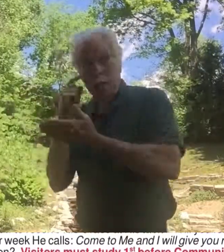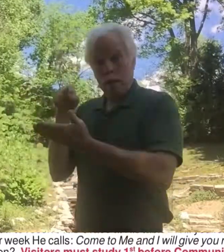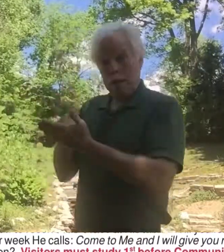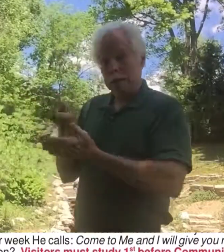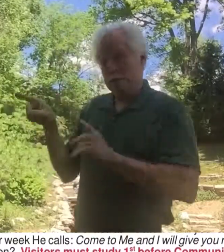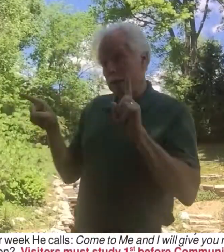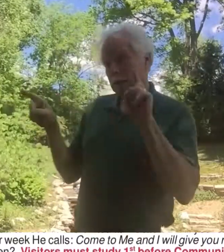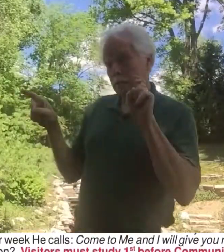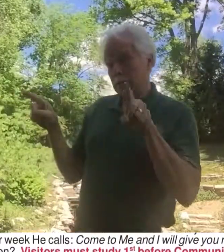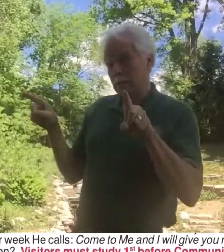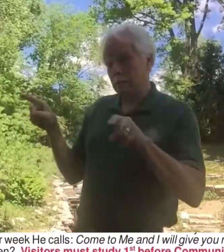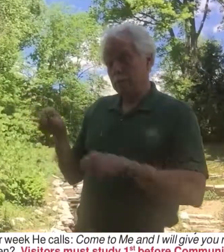listen